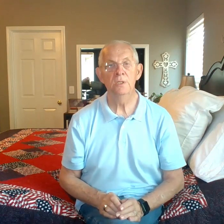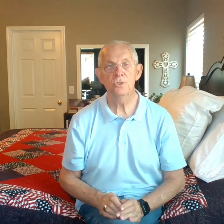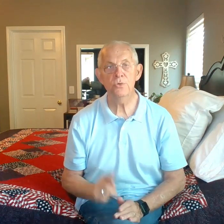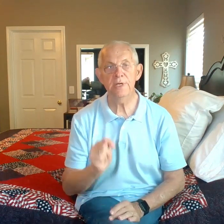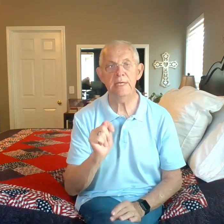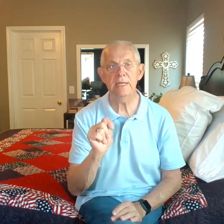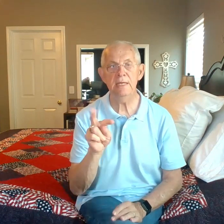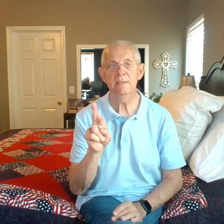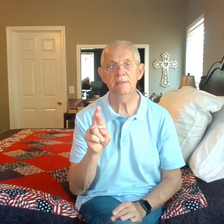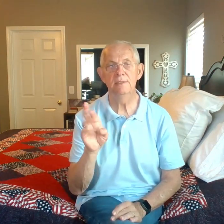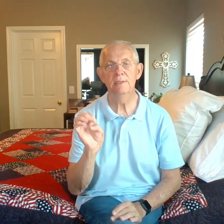Tree,